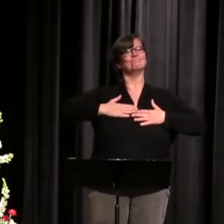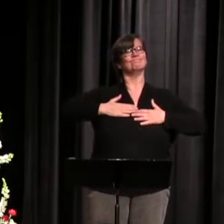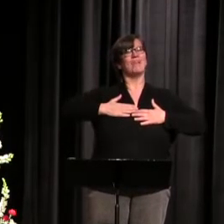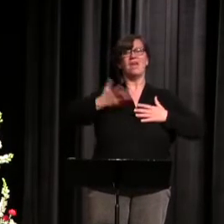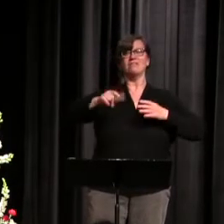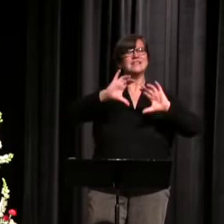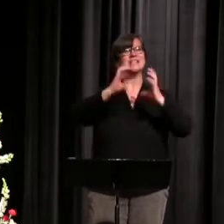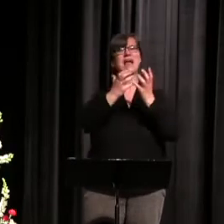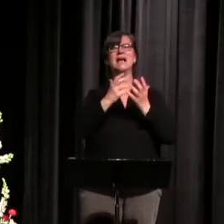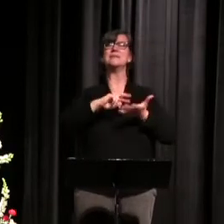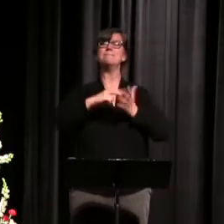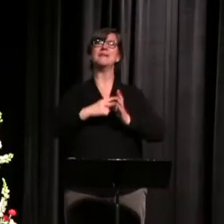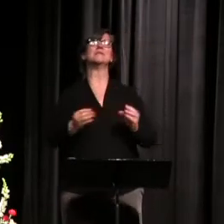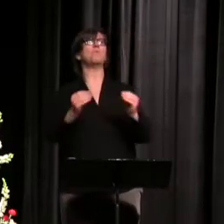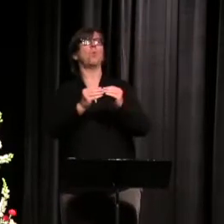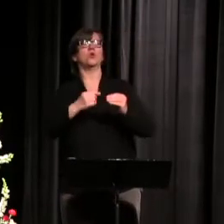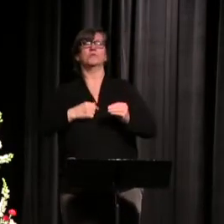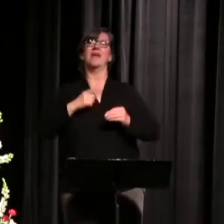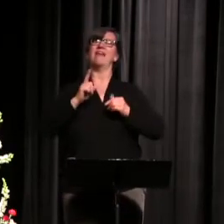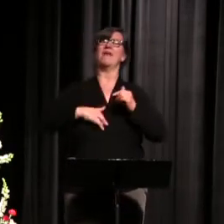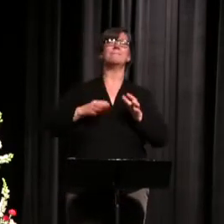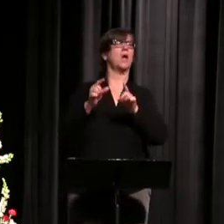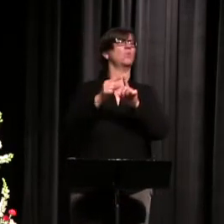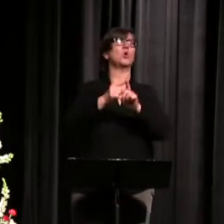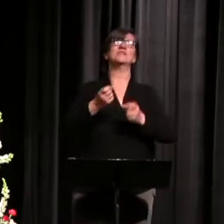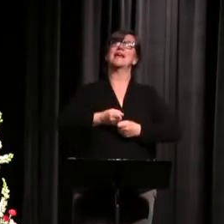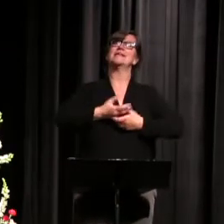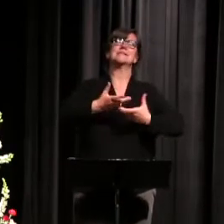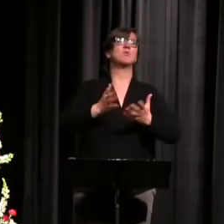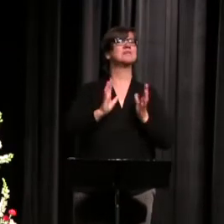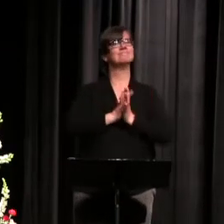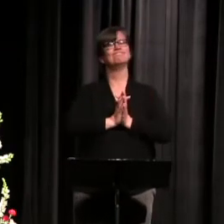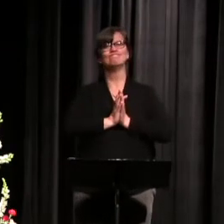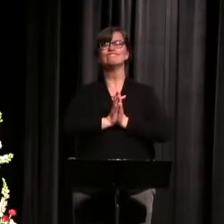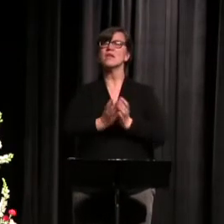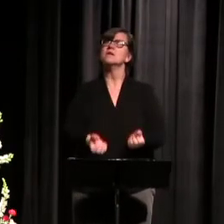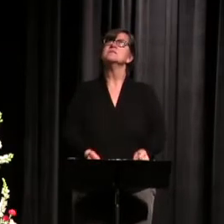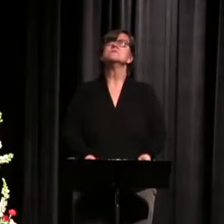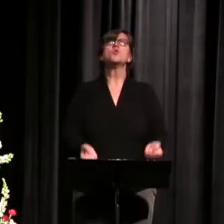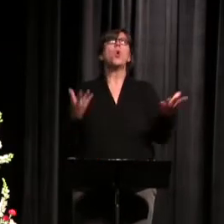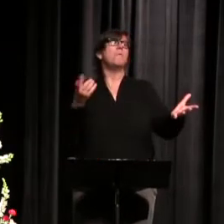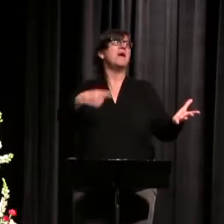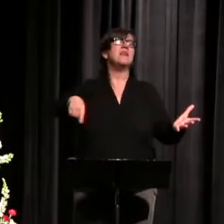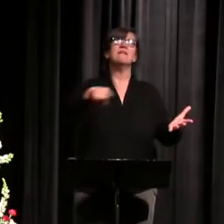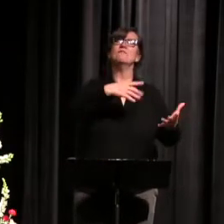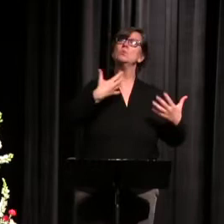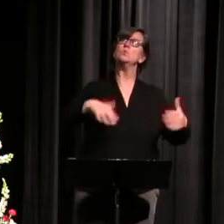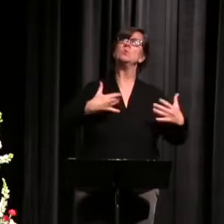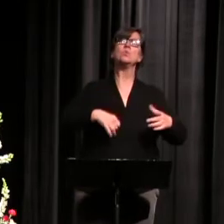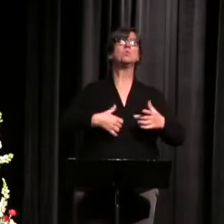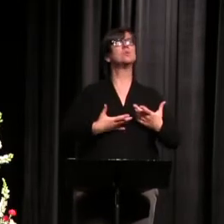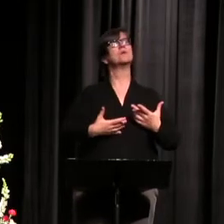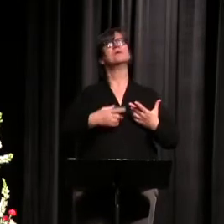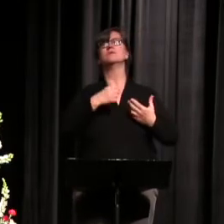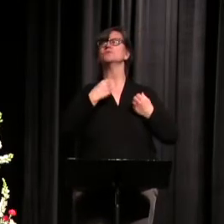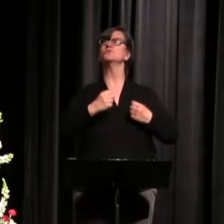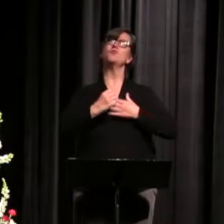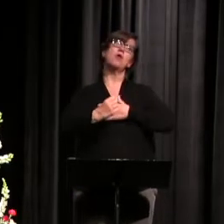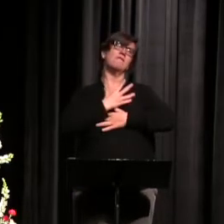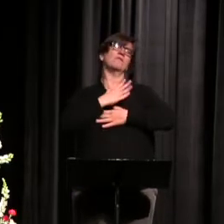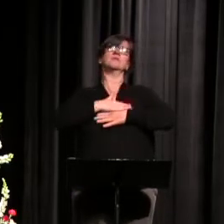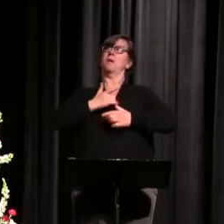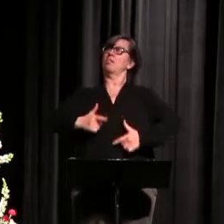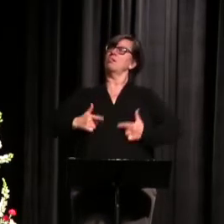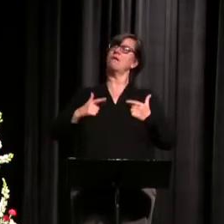ever express. There are so many of you that have made such an amazing and lasting impact on my life and